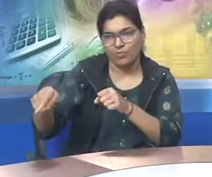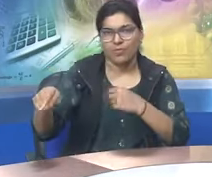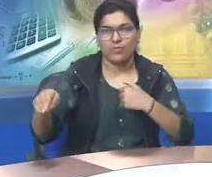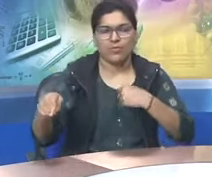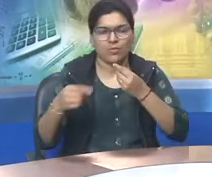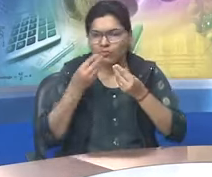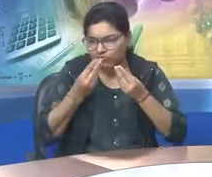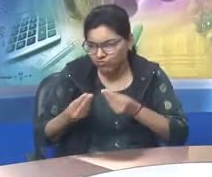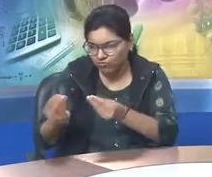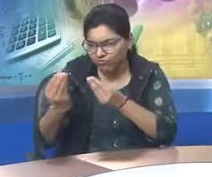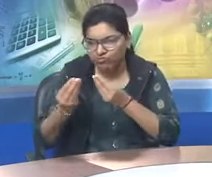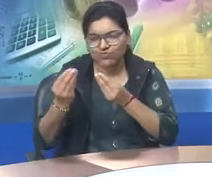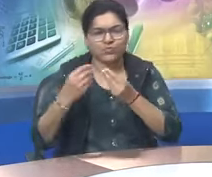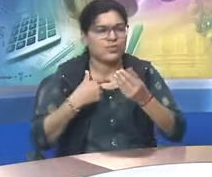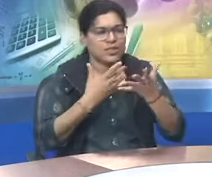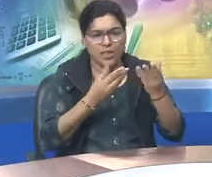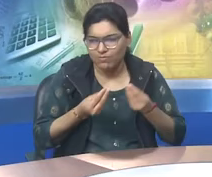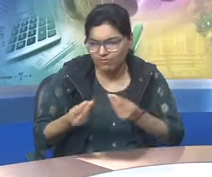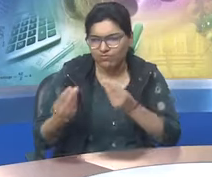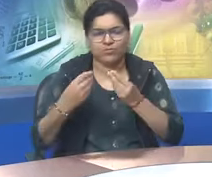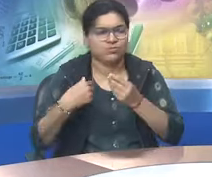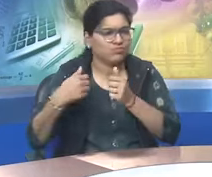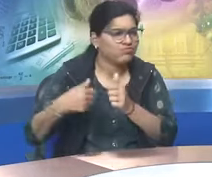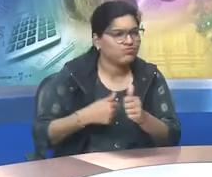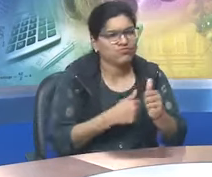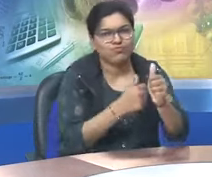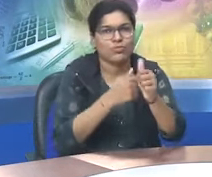and to keep it behind her bedroom door,